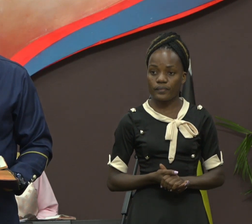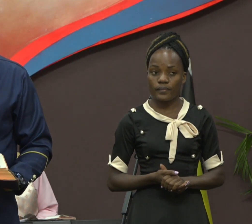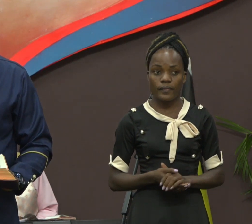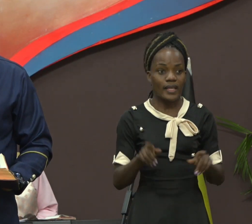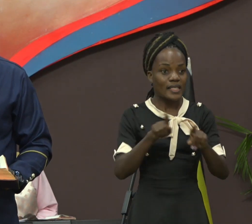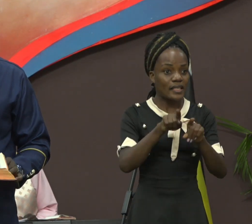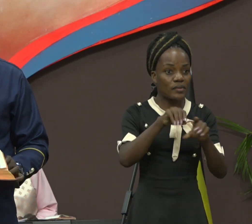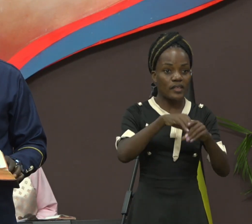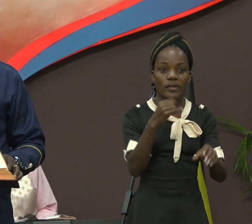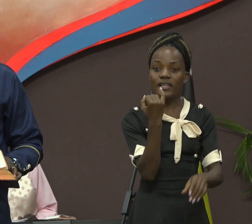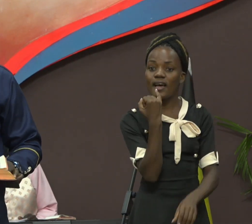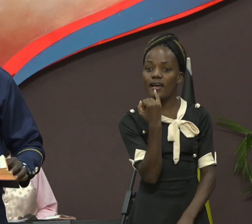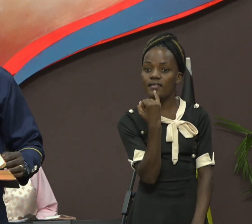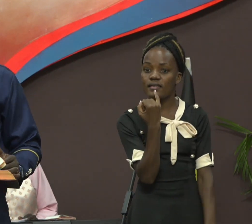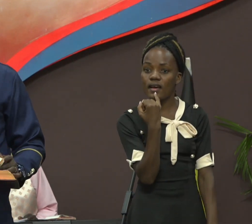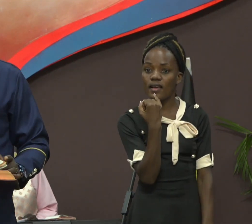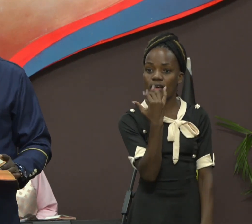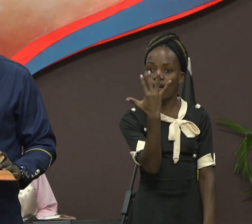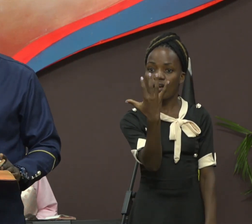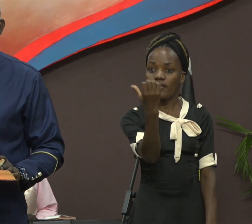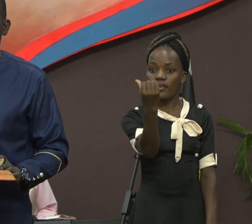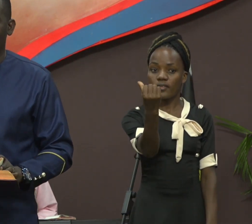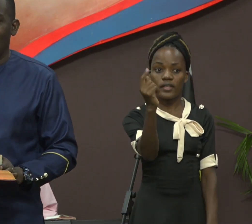And Isaiah 56 verse